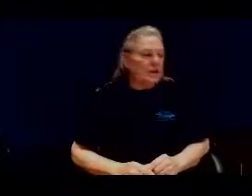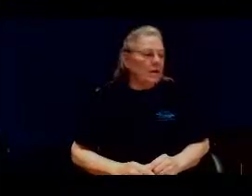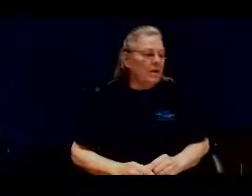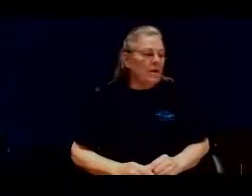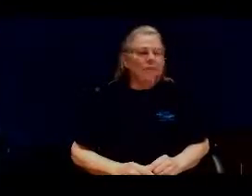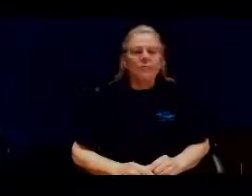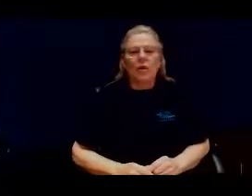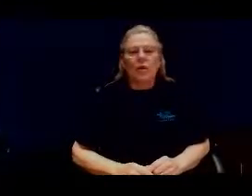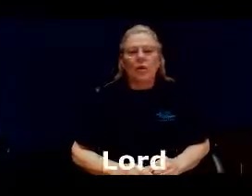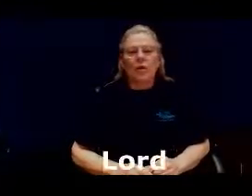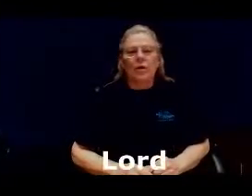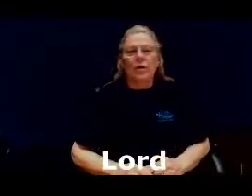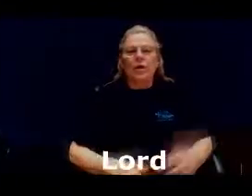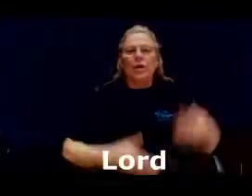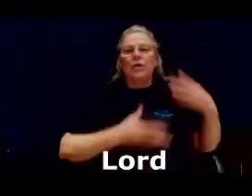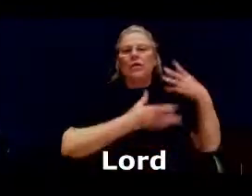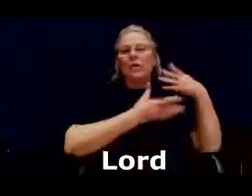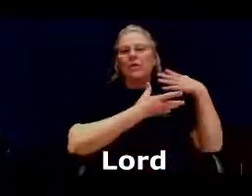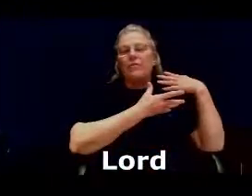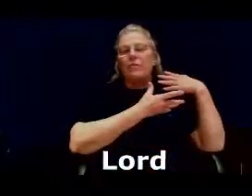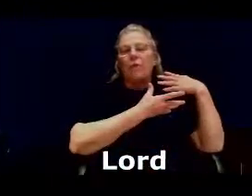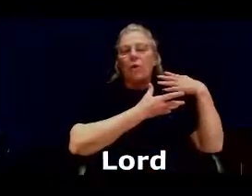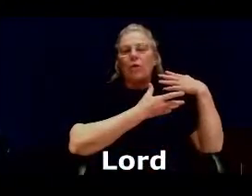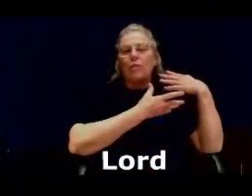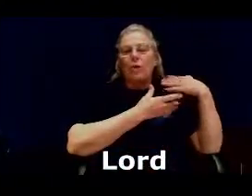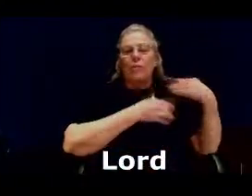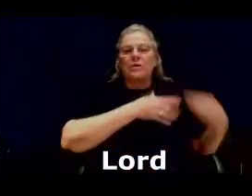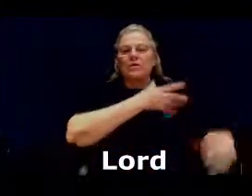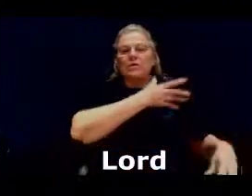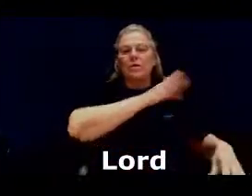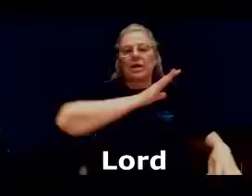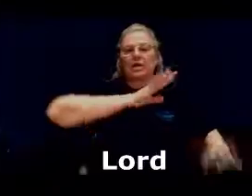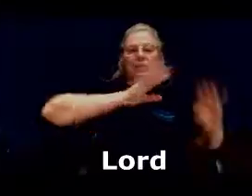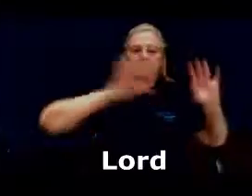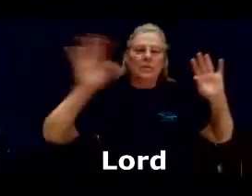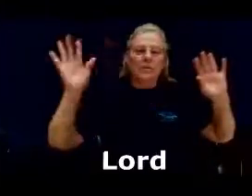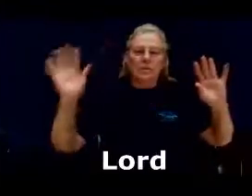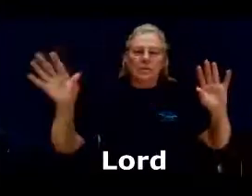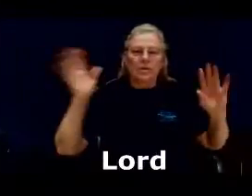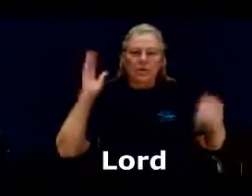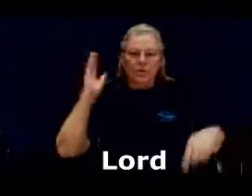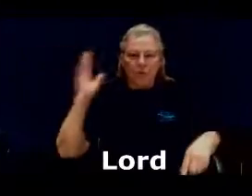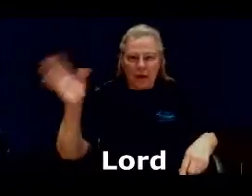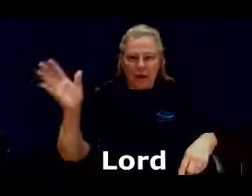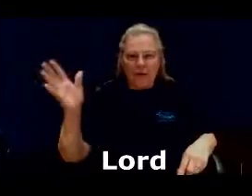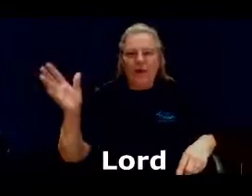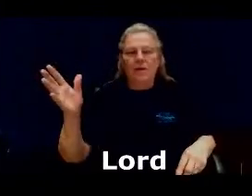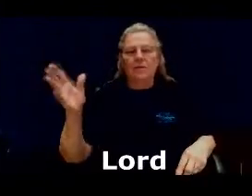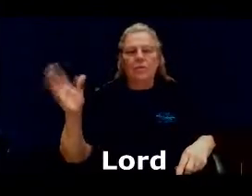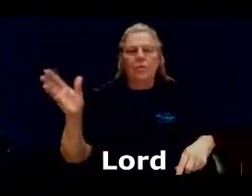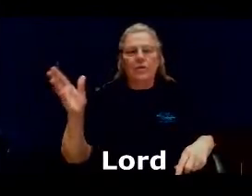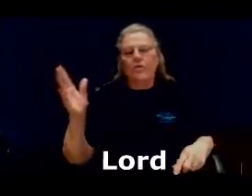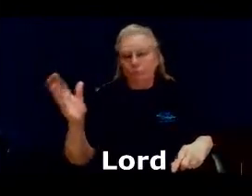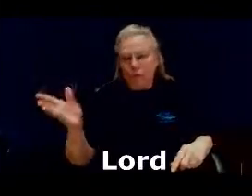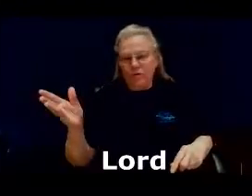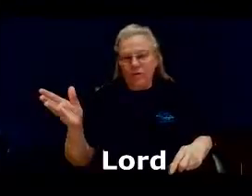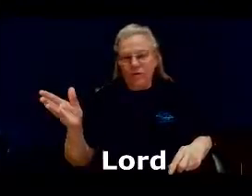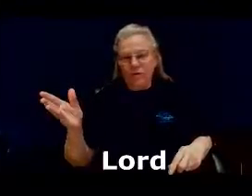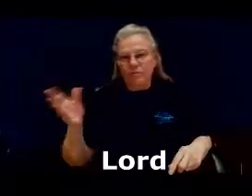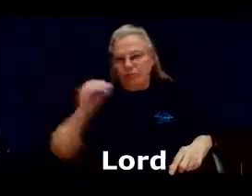need: Lord. Think of the royal ribbon starting. Your dominant hand is the one that you use the